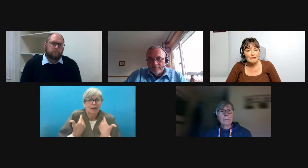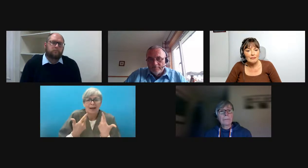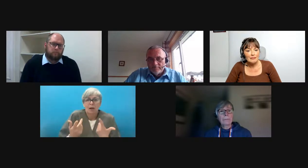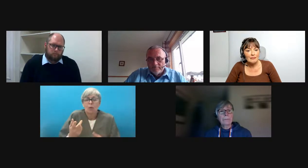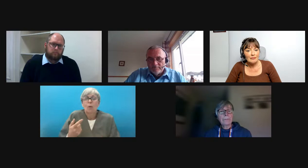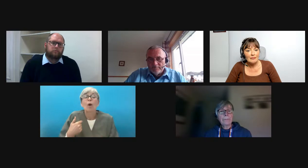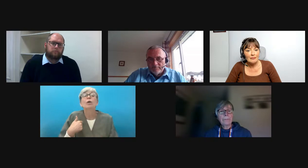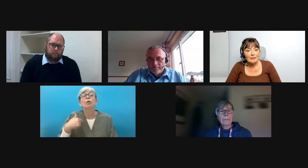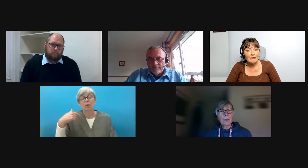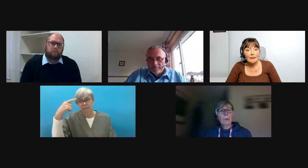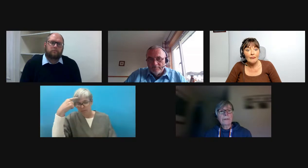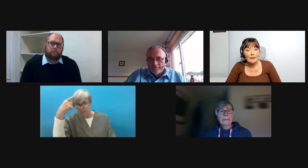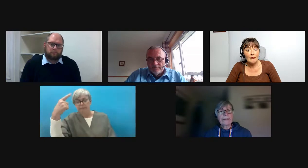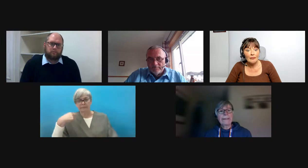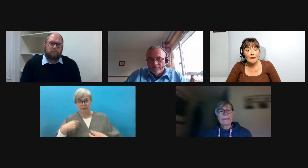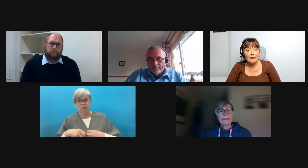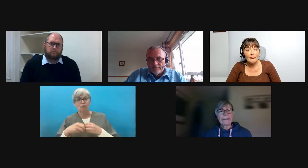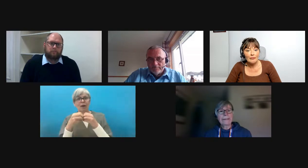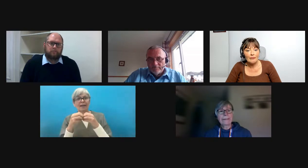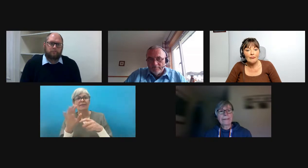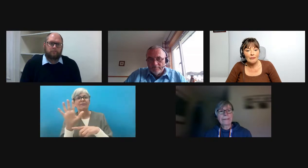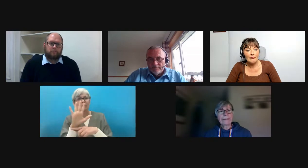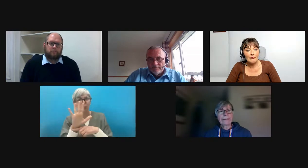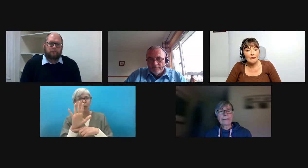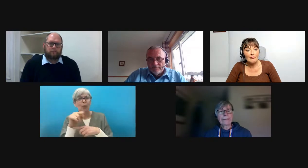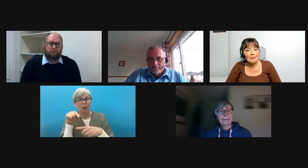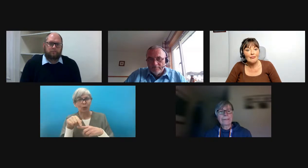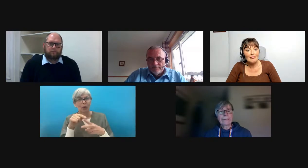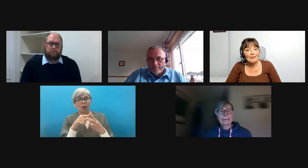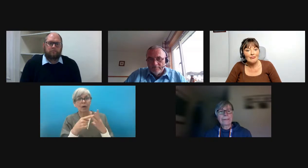know what's needed.